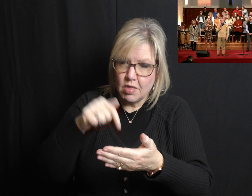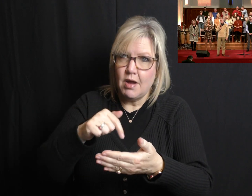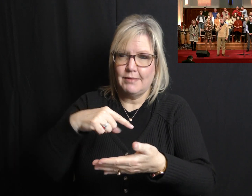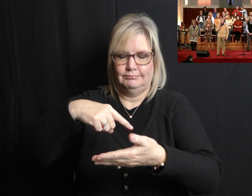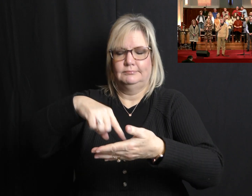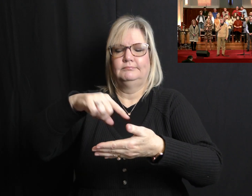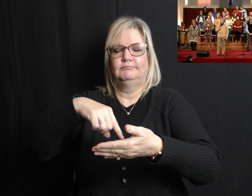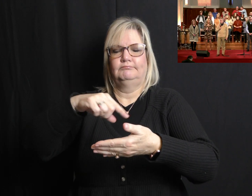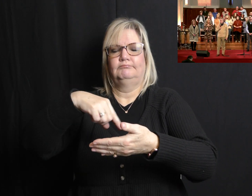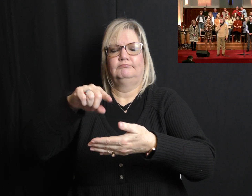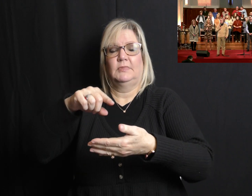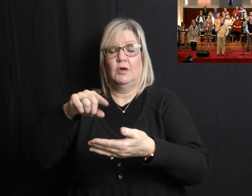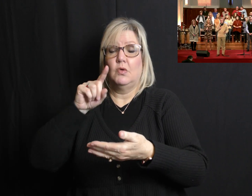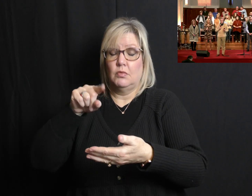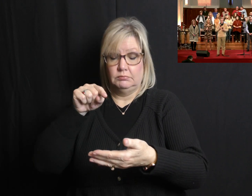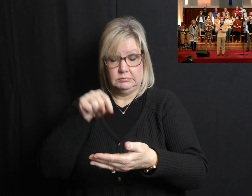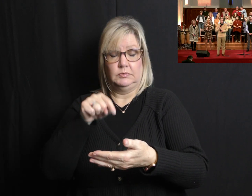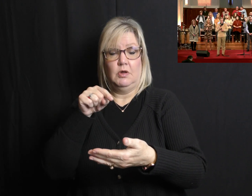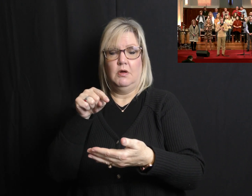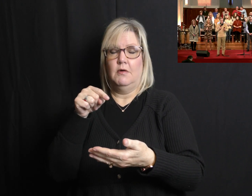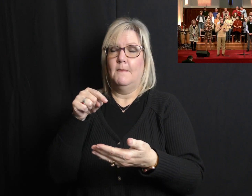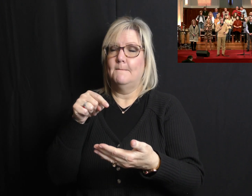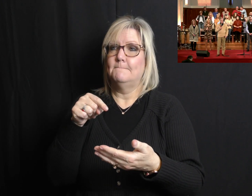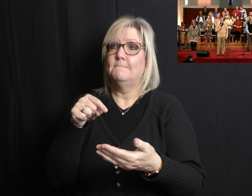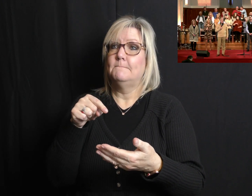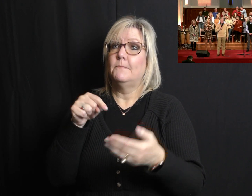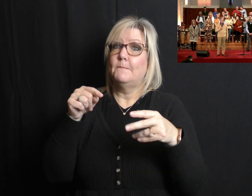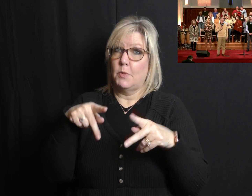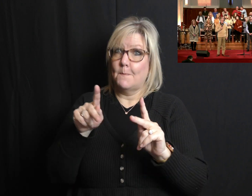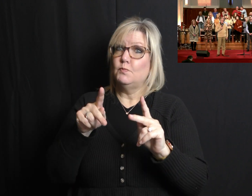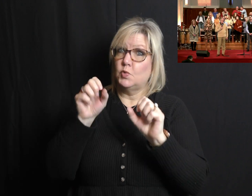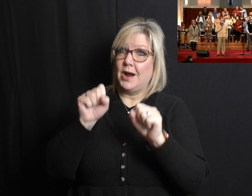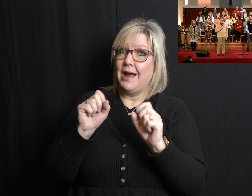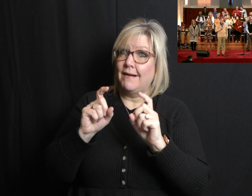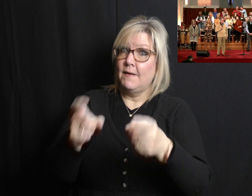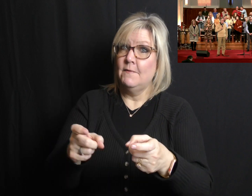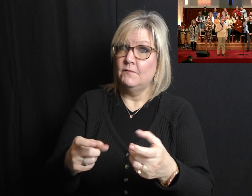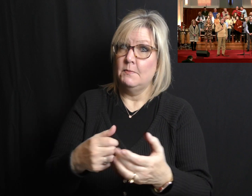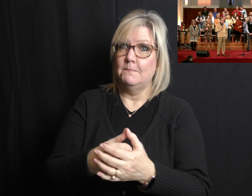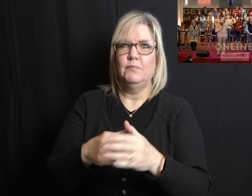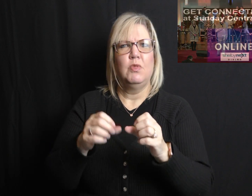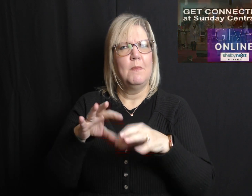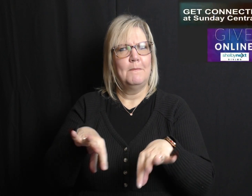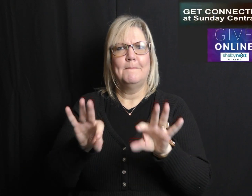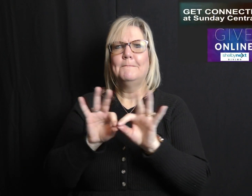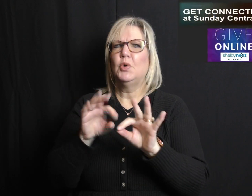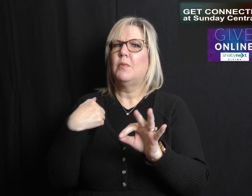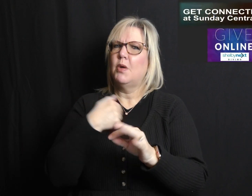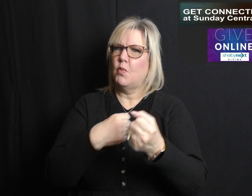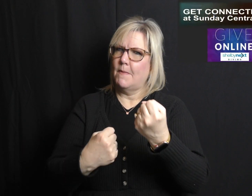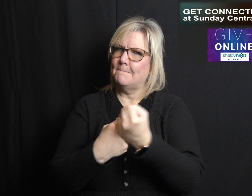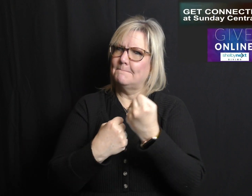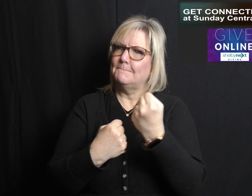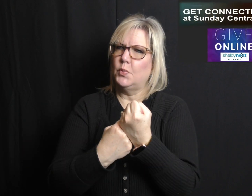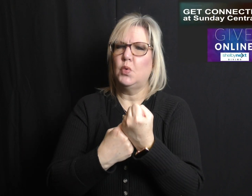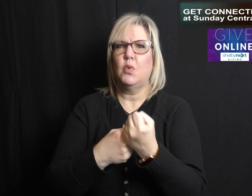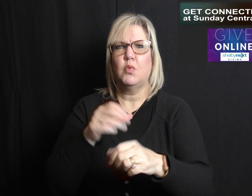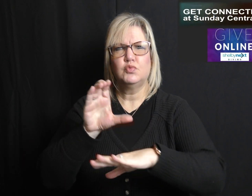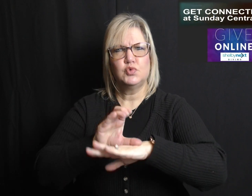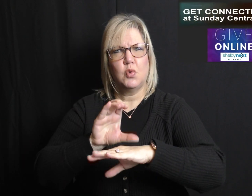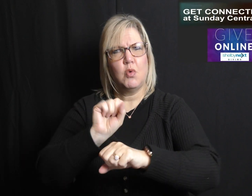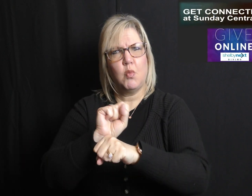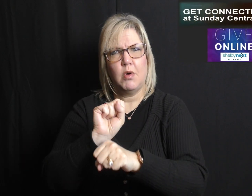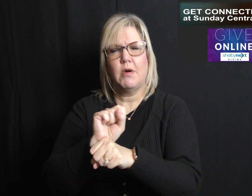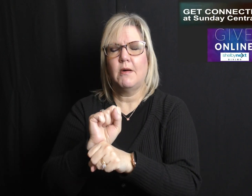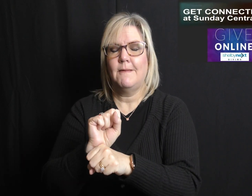find the opportunity to give there. And it's very important that we give and support the work of our church. You